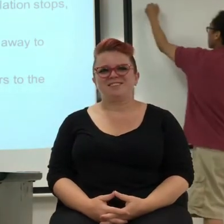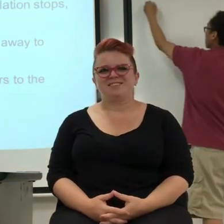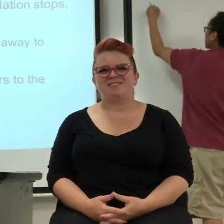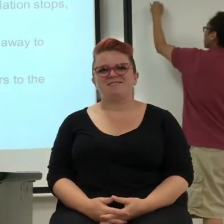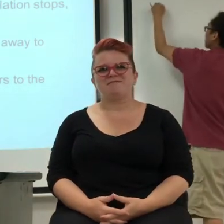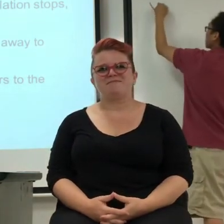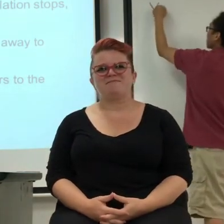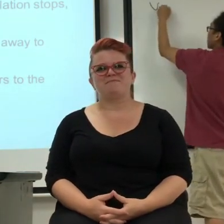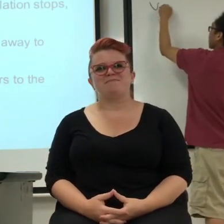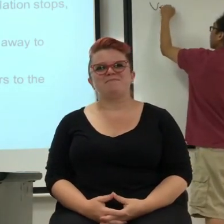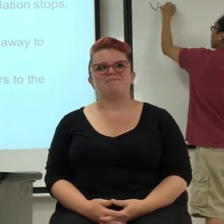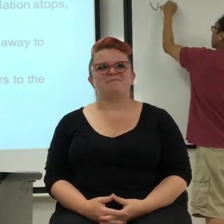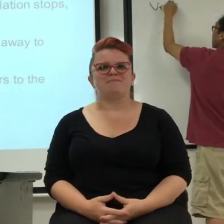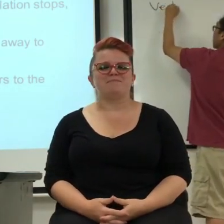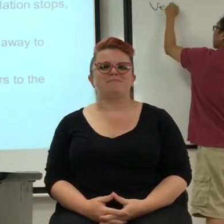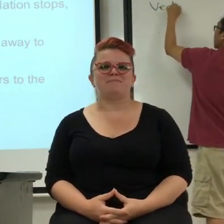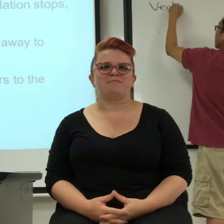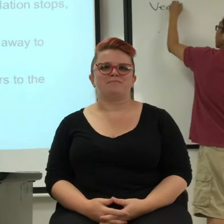Ventilation?